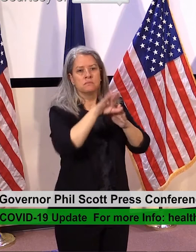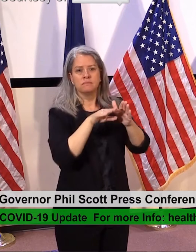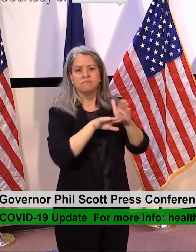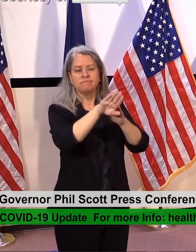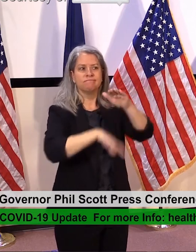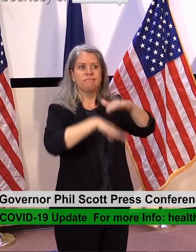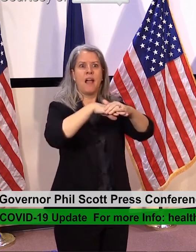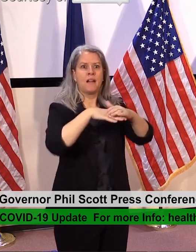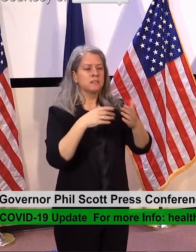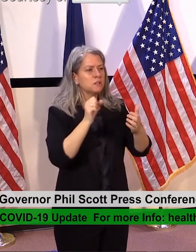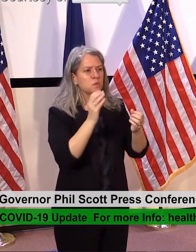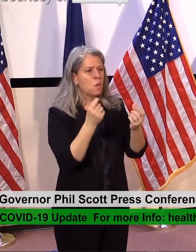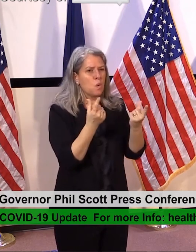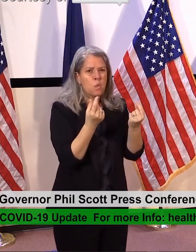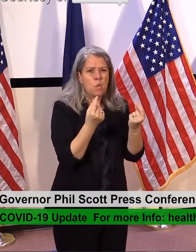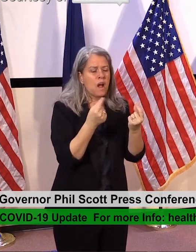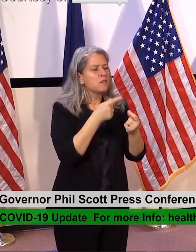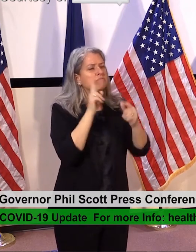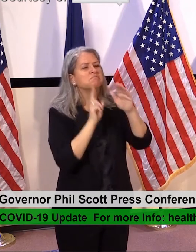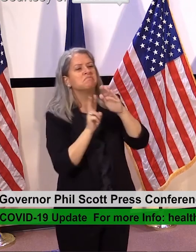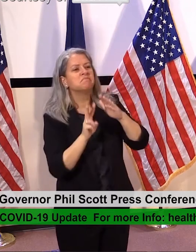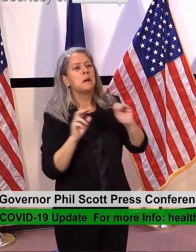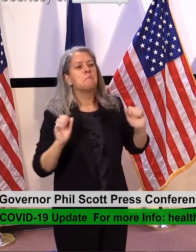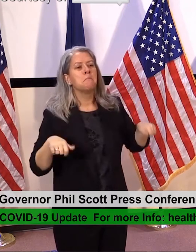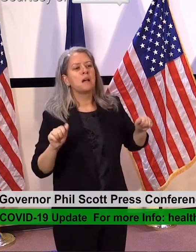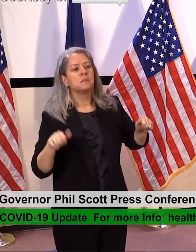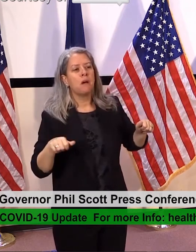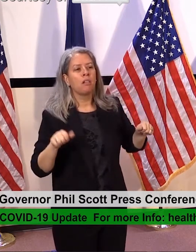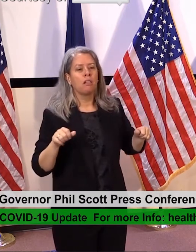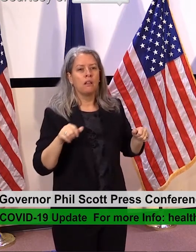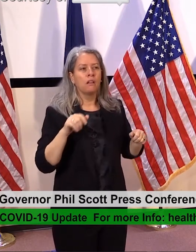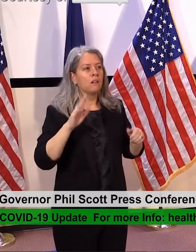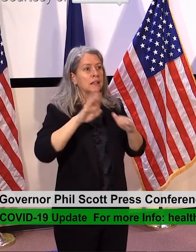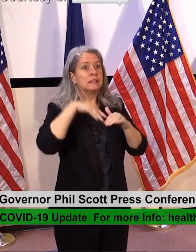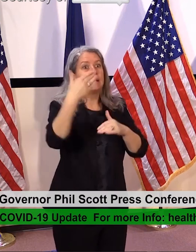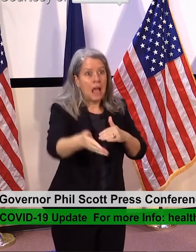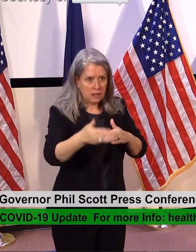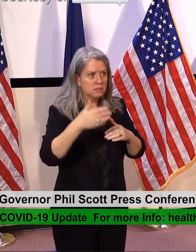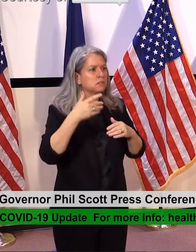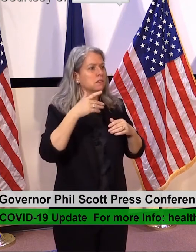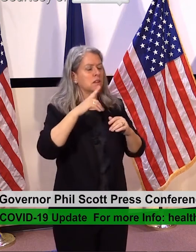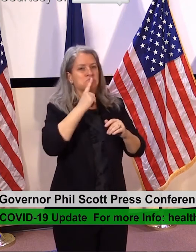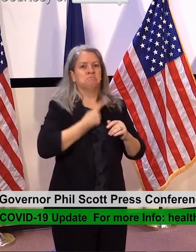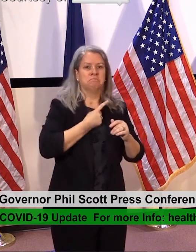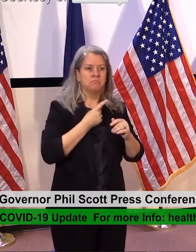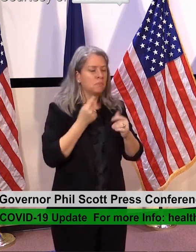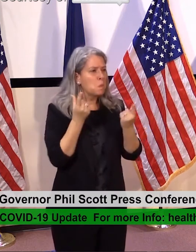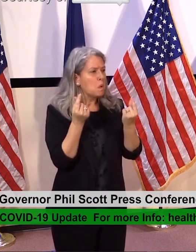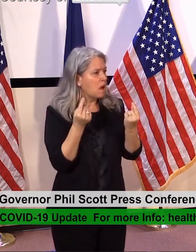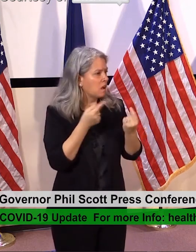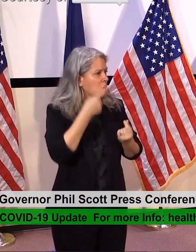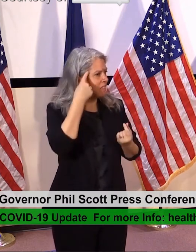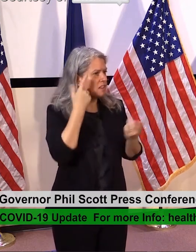four possible directives that you have in your game plan to try to beat this virus and to try to